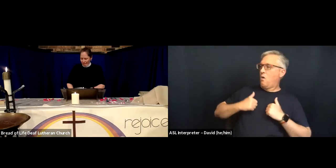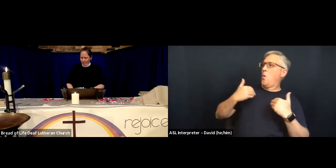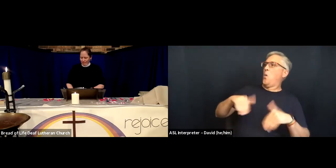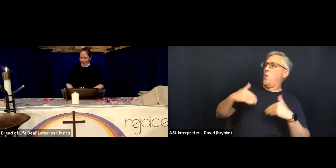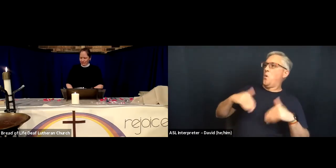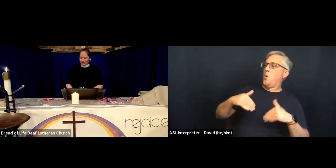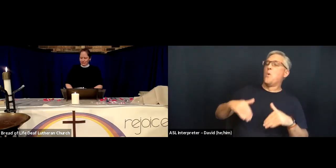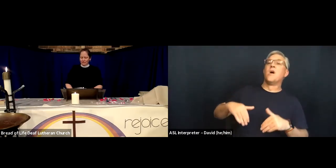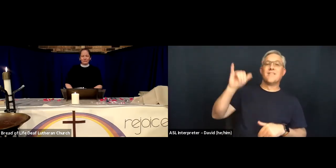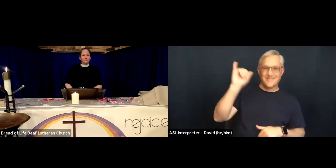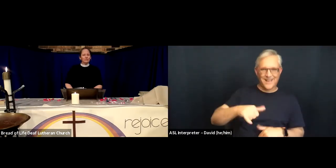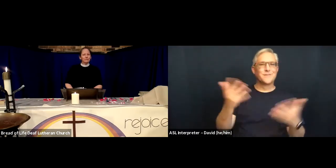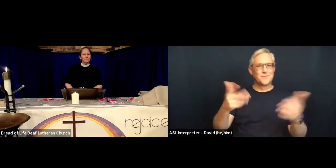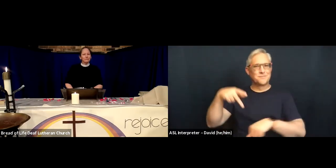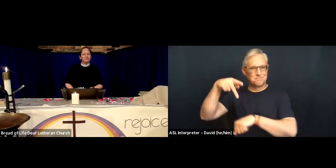lesson.